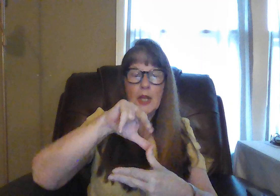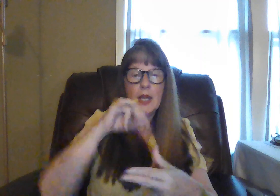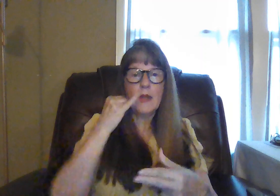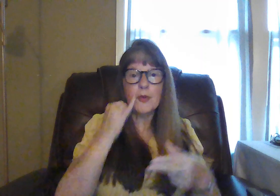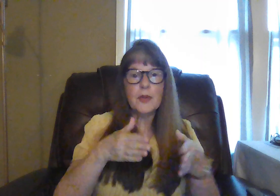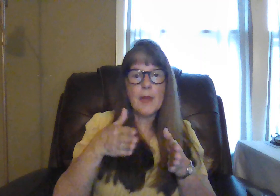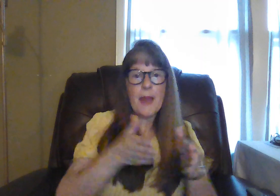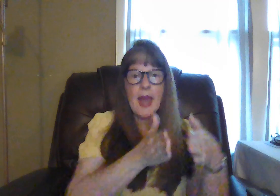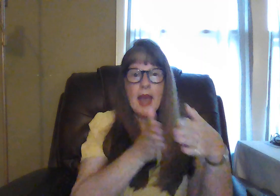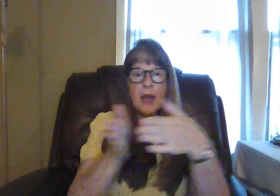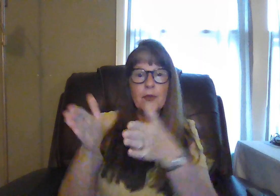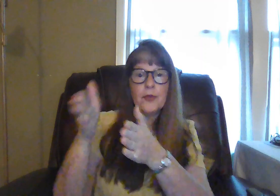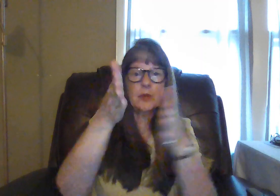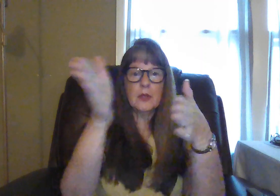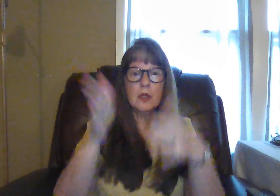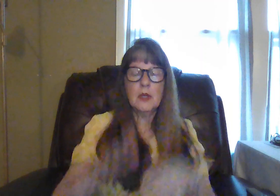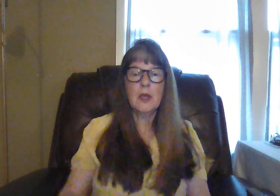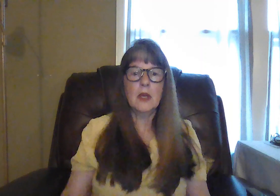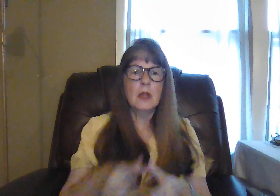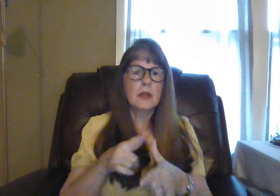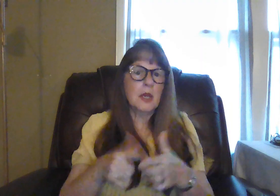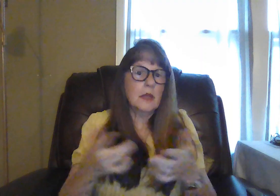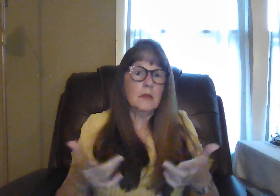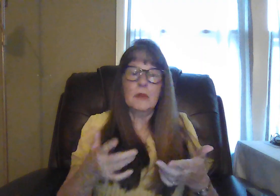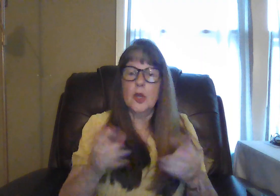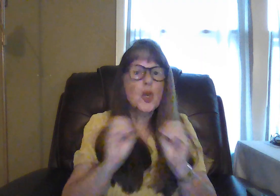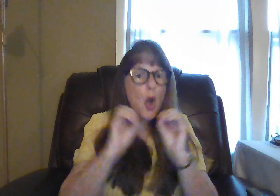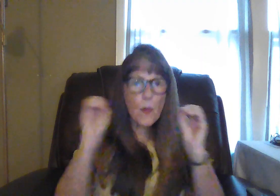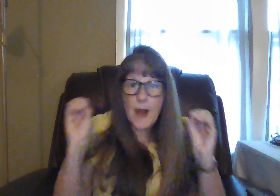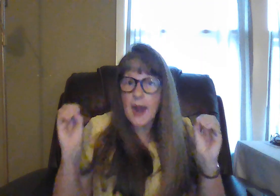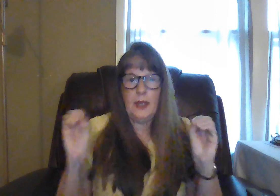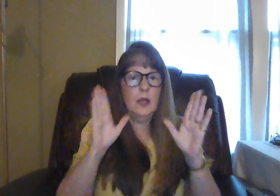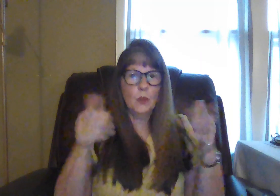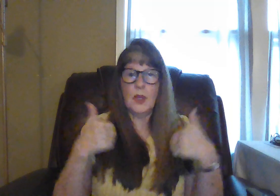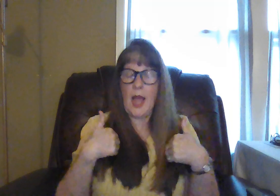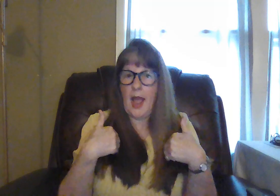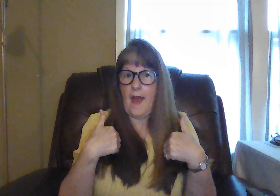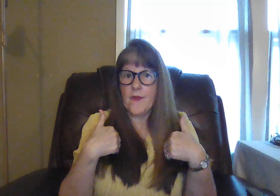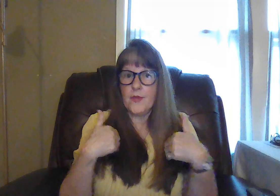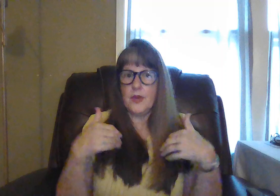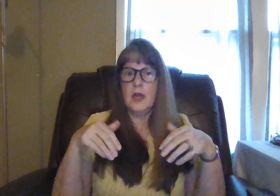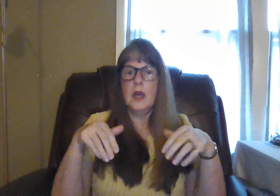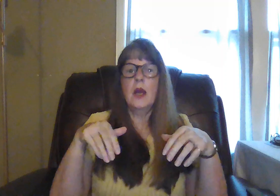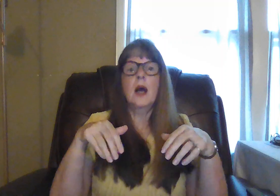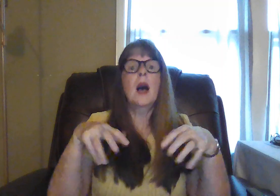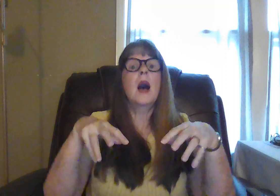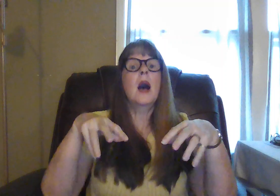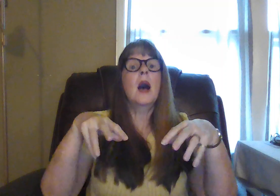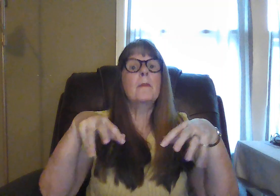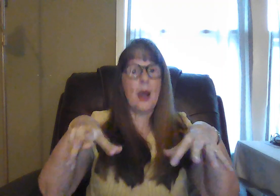If they're in that path, then nobody will have power